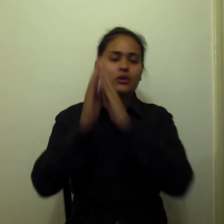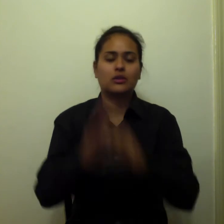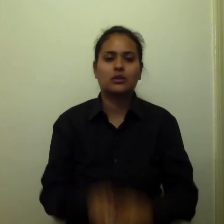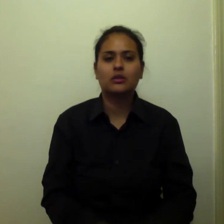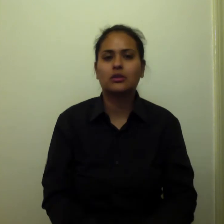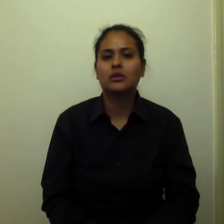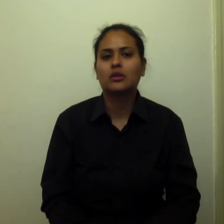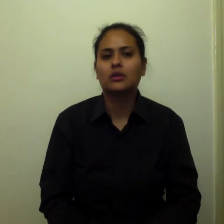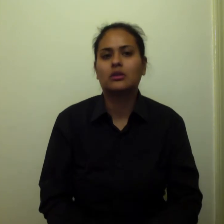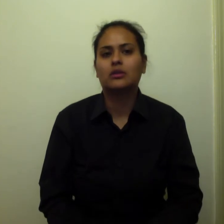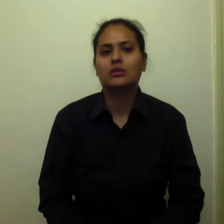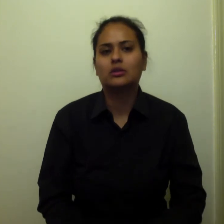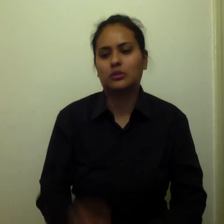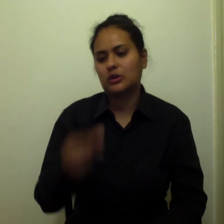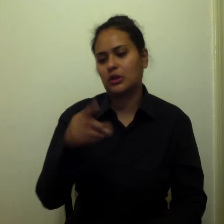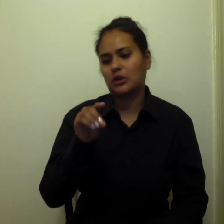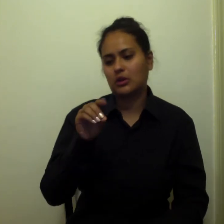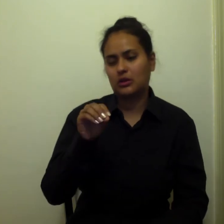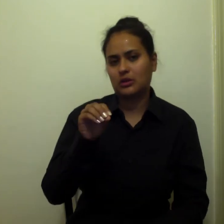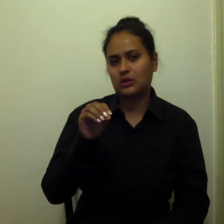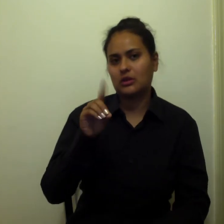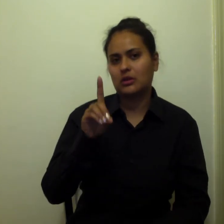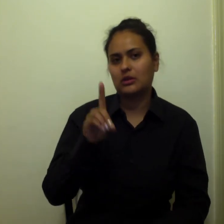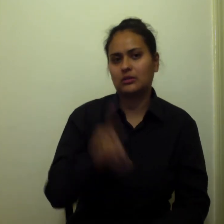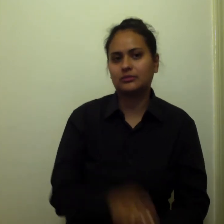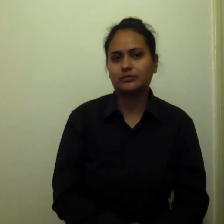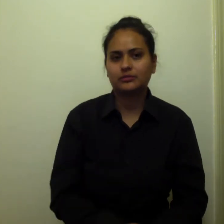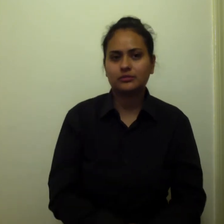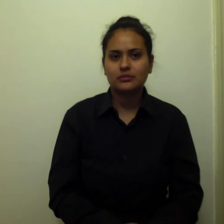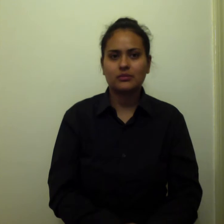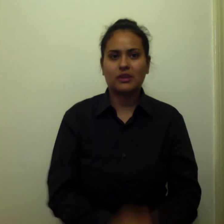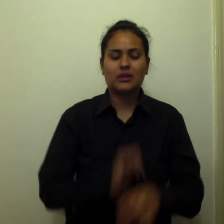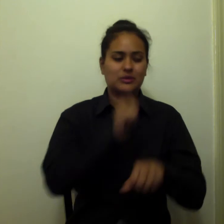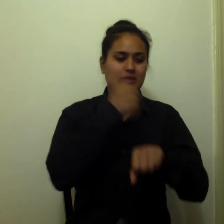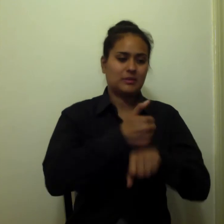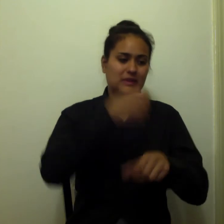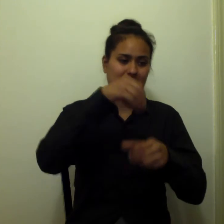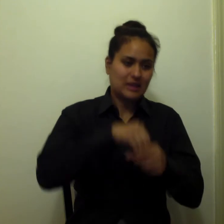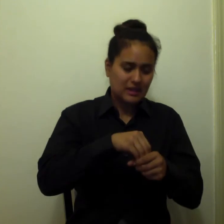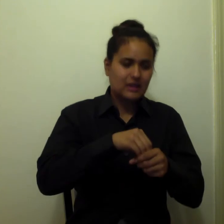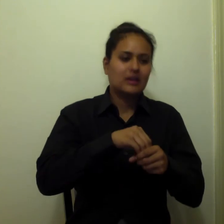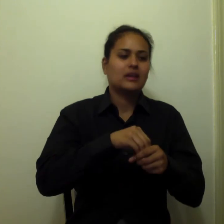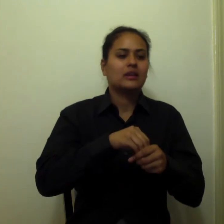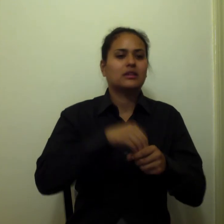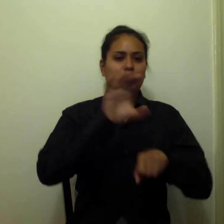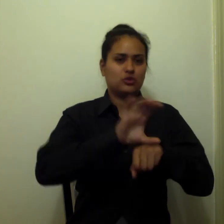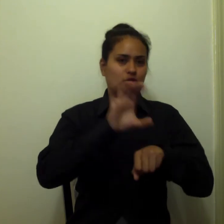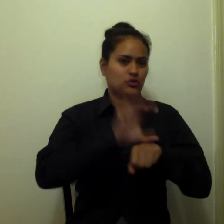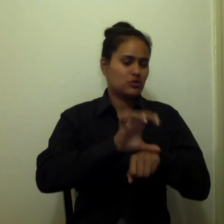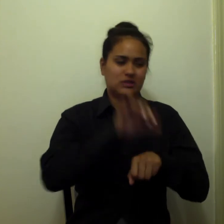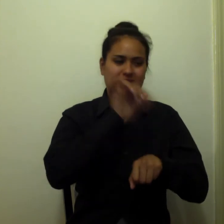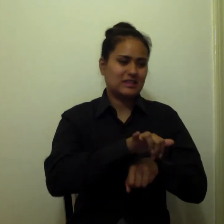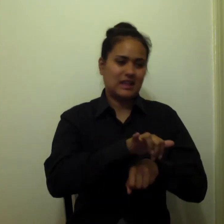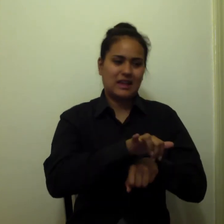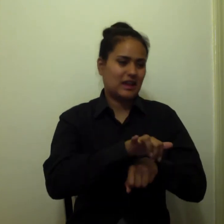monastic communities centered around a church where they would live and in theory spend all their lives there. Copying manuscripts, praying, obviously, doing